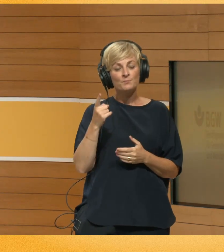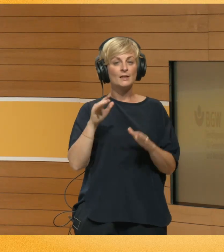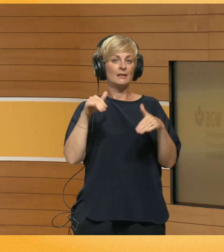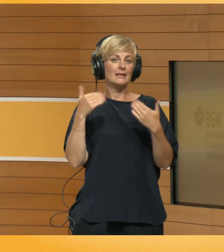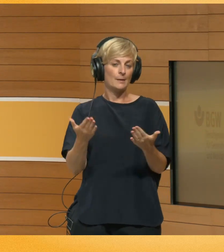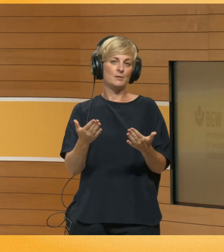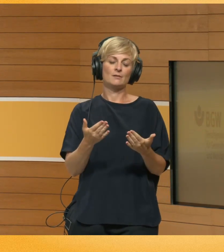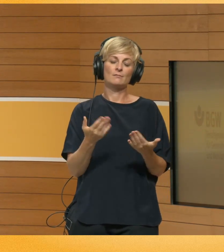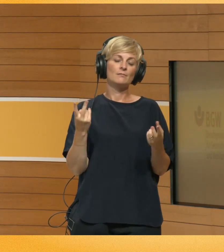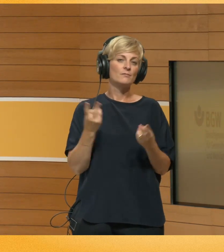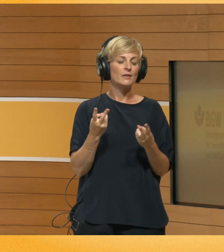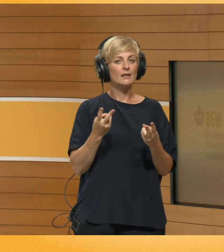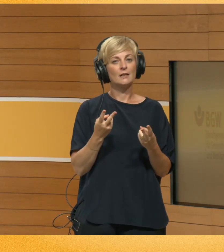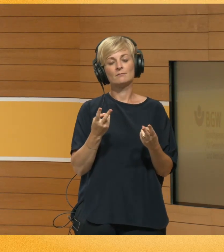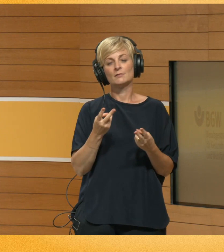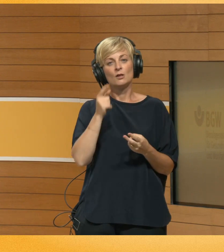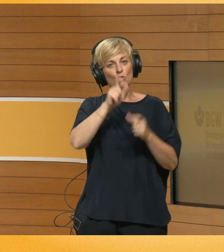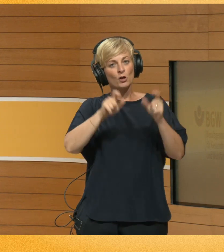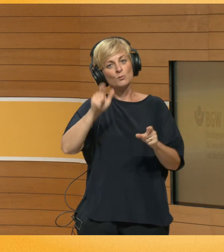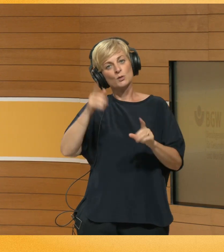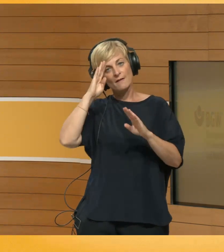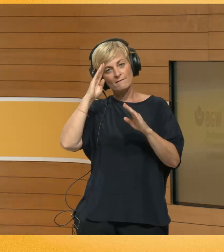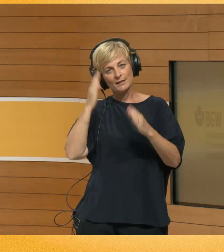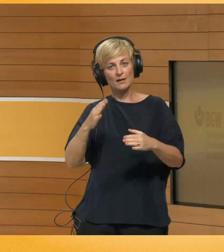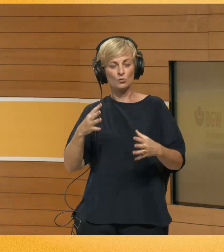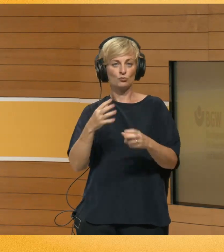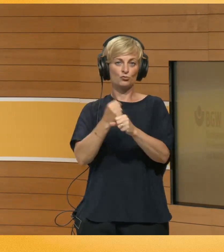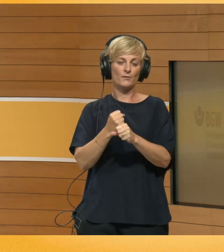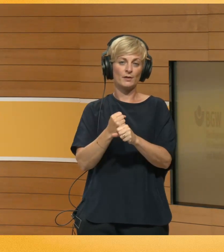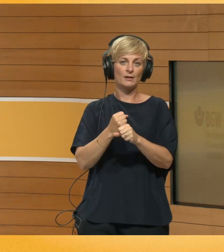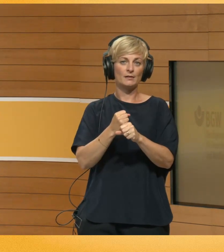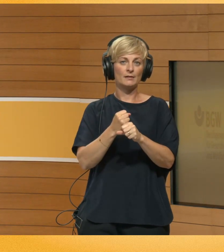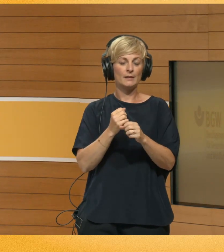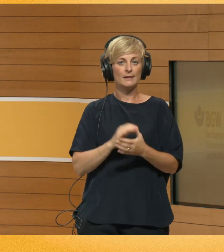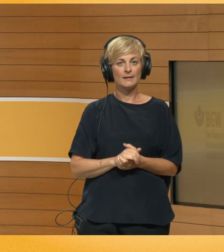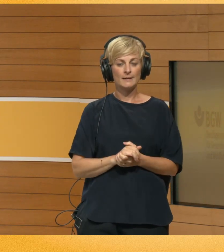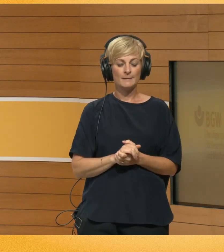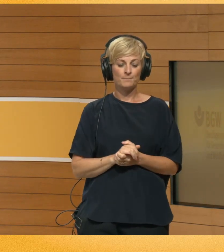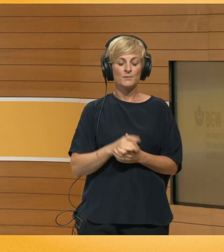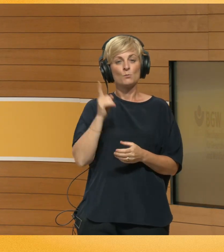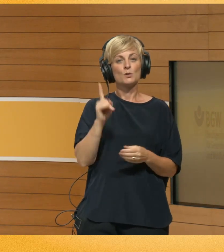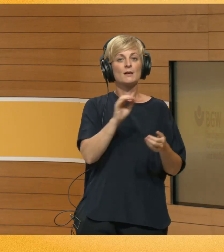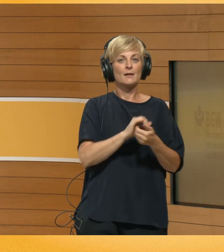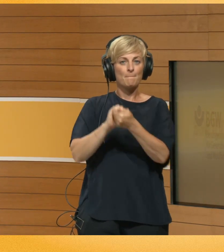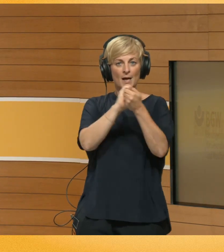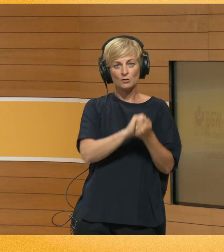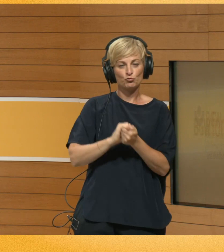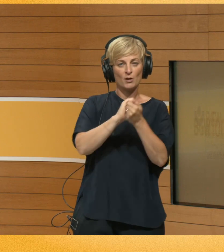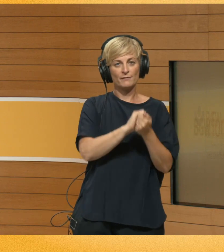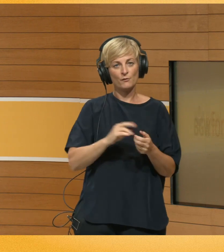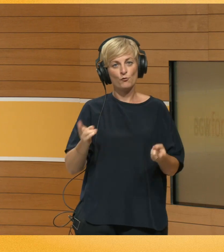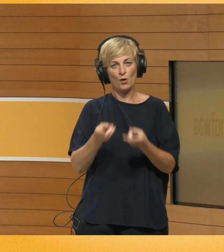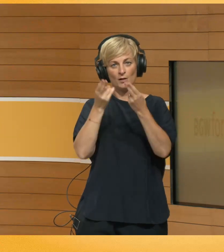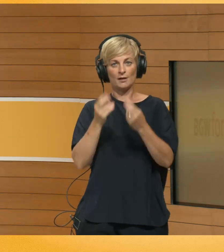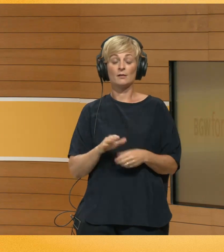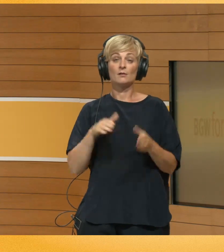biggest lesson from COVID, what did we do well? We went out and we met the public. We implemented the vaccine program, which worked well. Let's